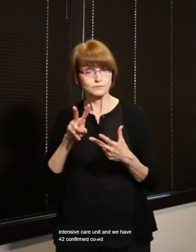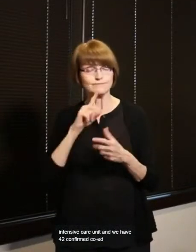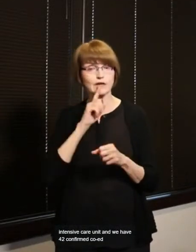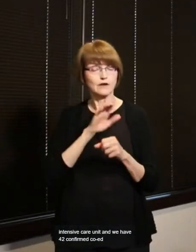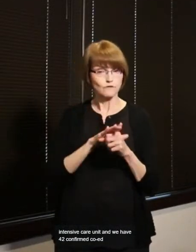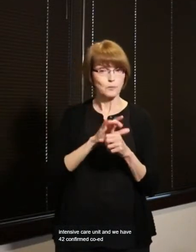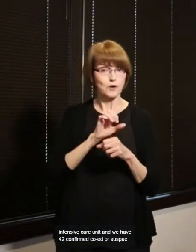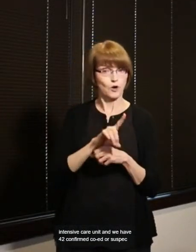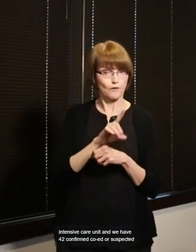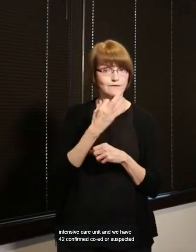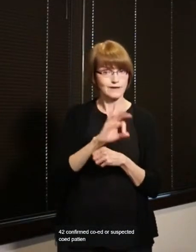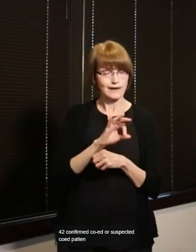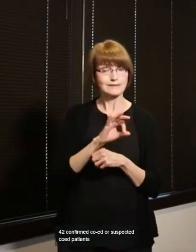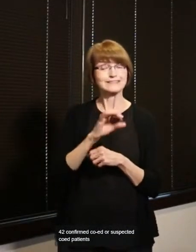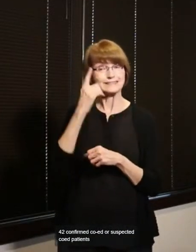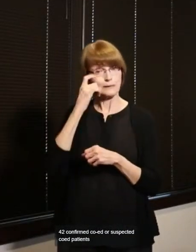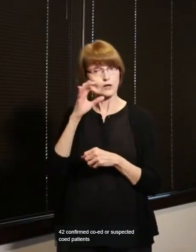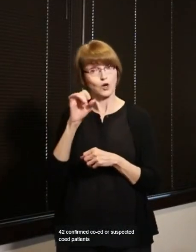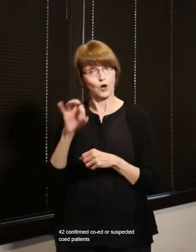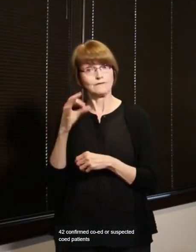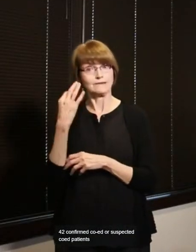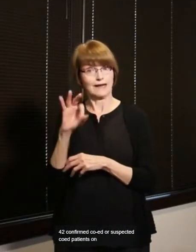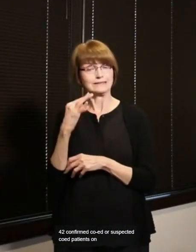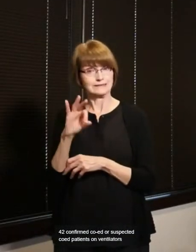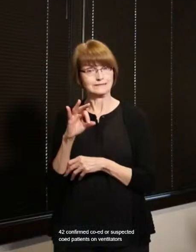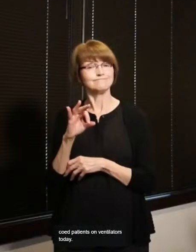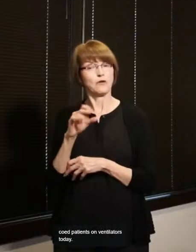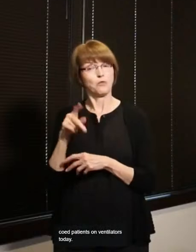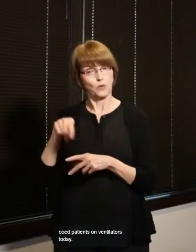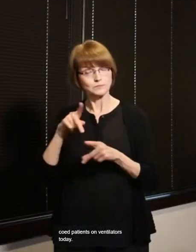or suspected COVID patients on our ventilators today.